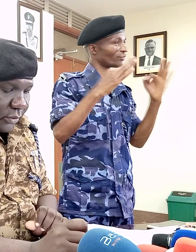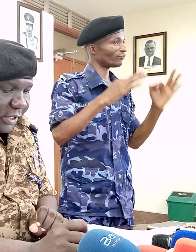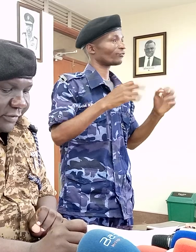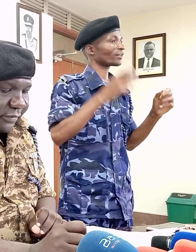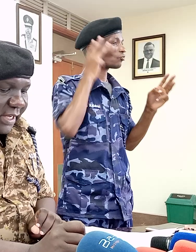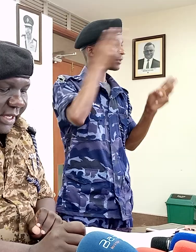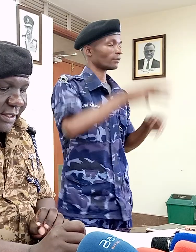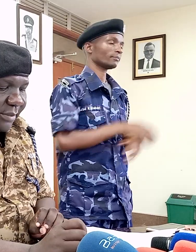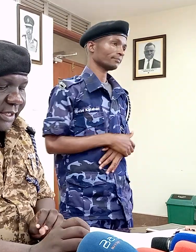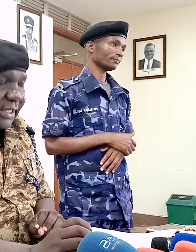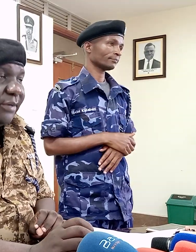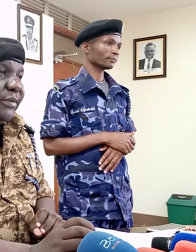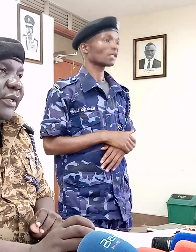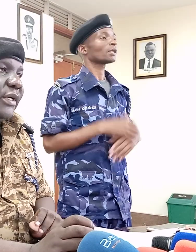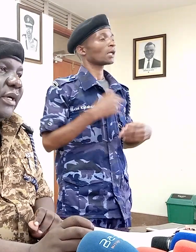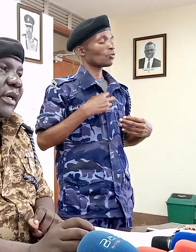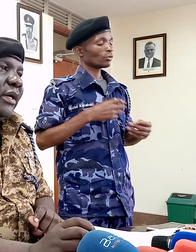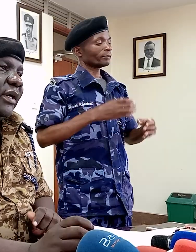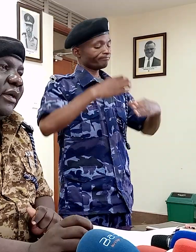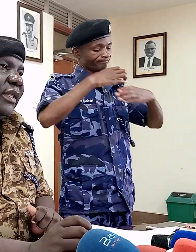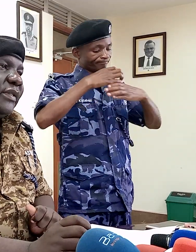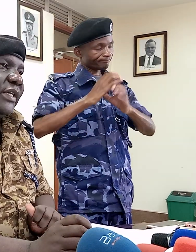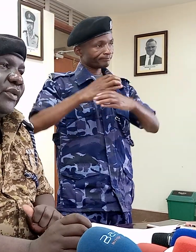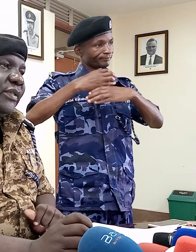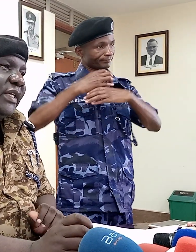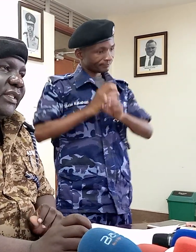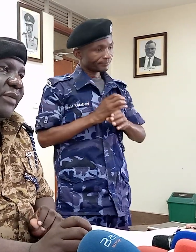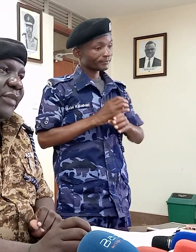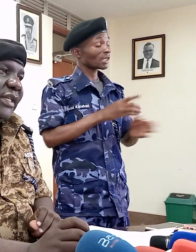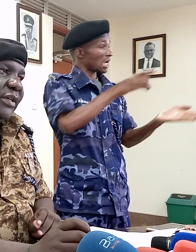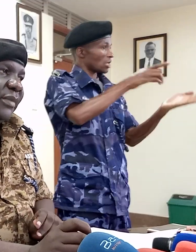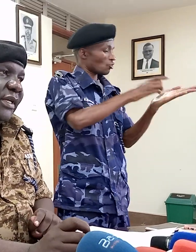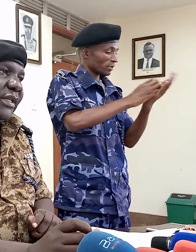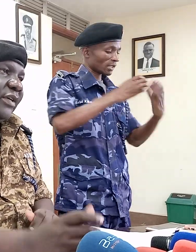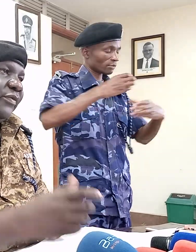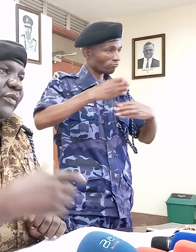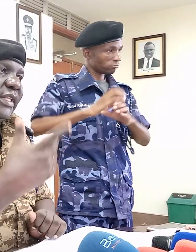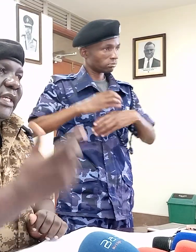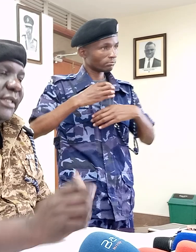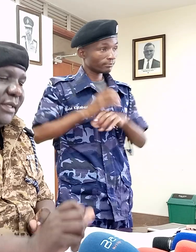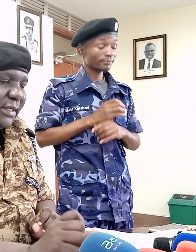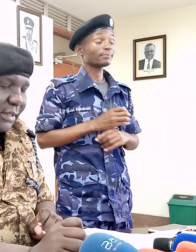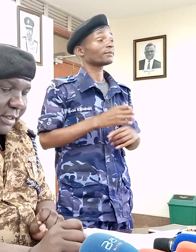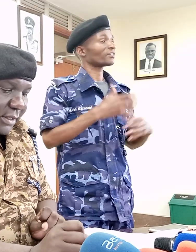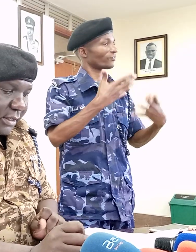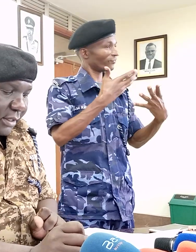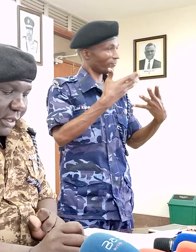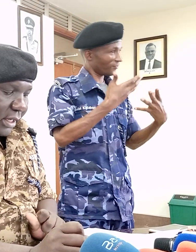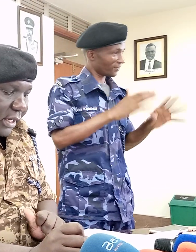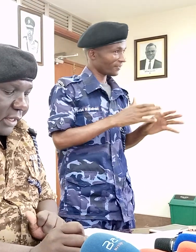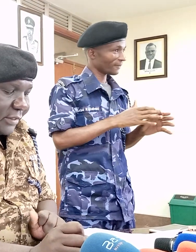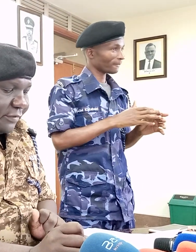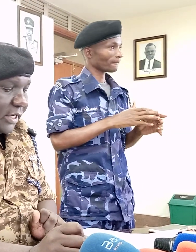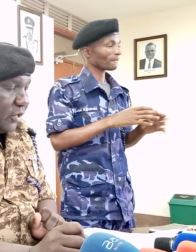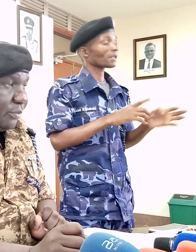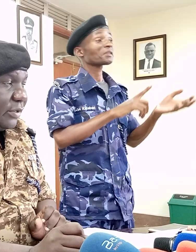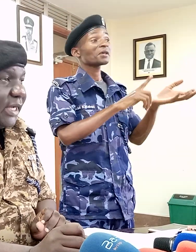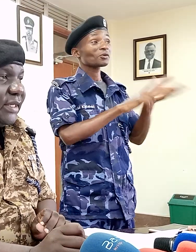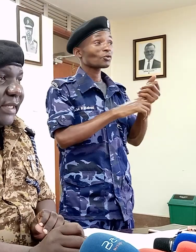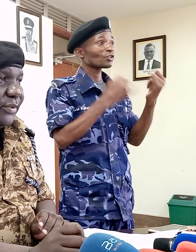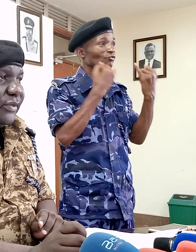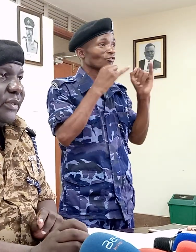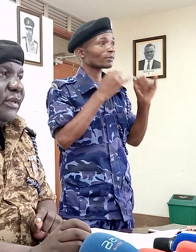So we have so far examined him, the surgeons examined him, and they found that he's very